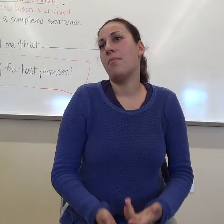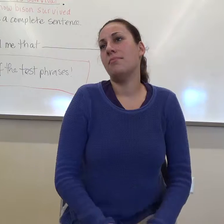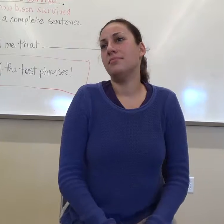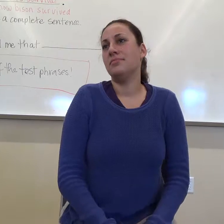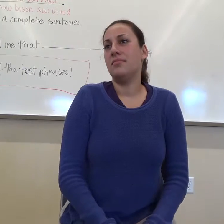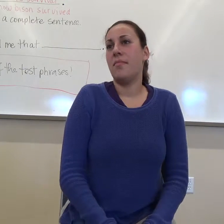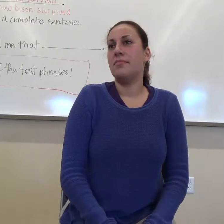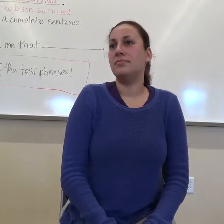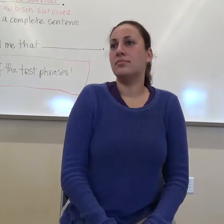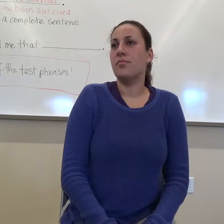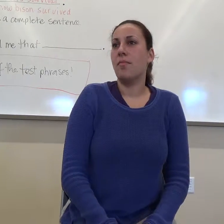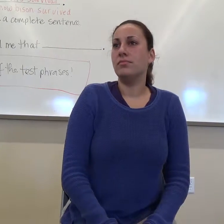was my